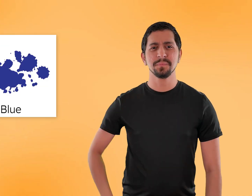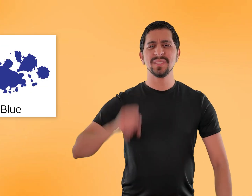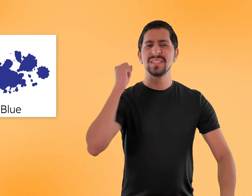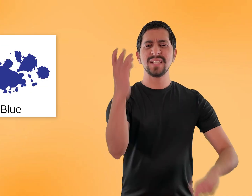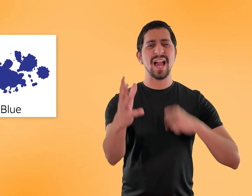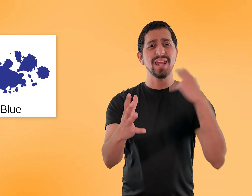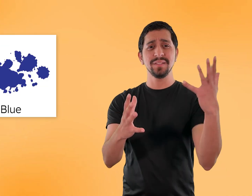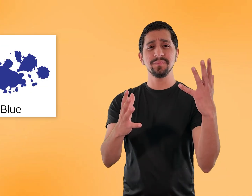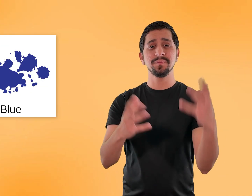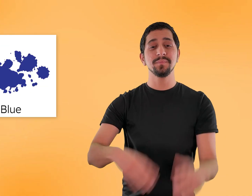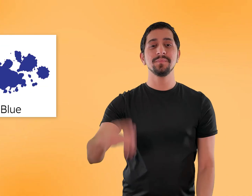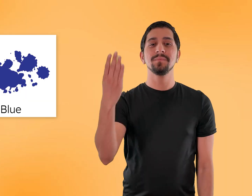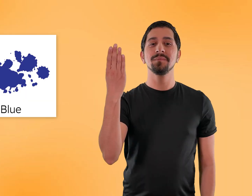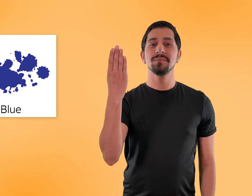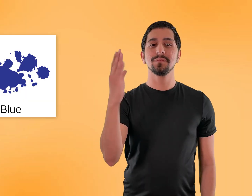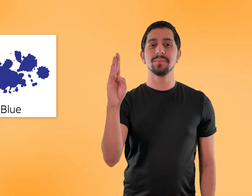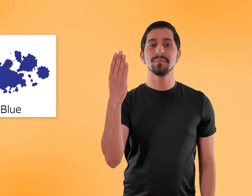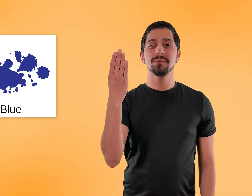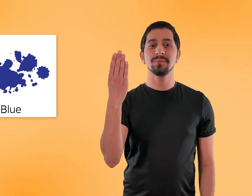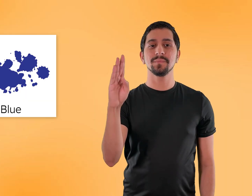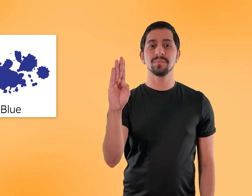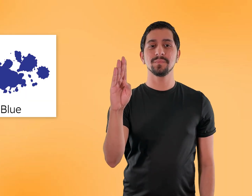To sign blue,